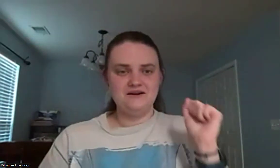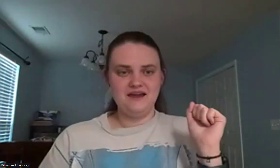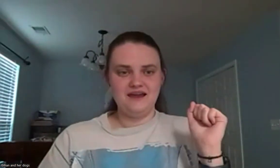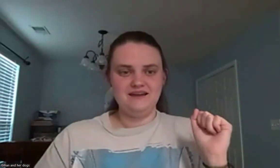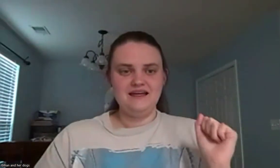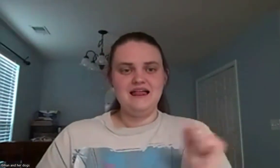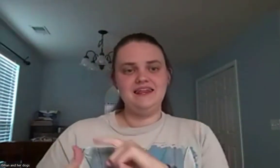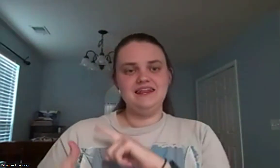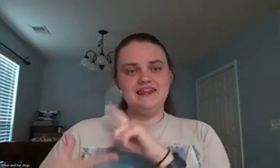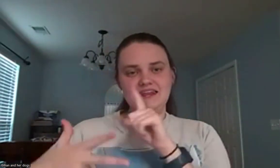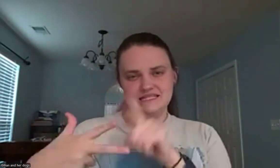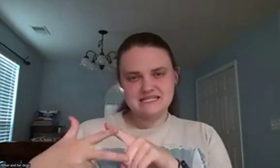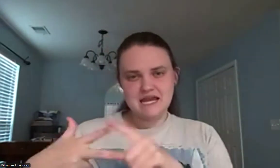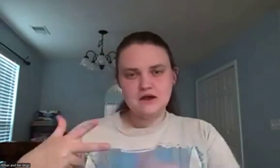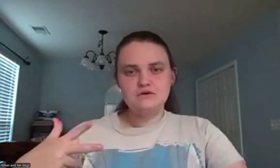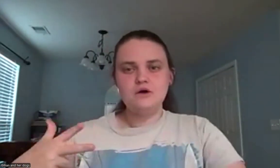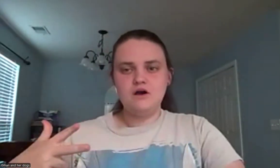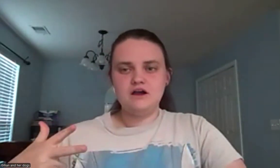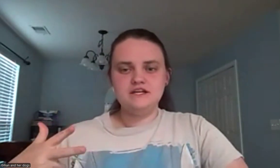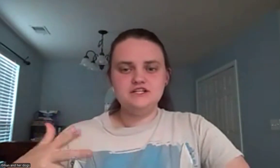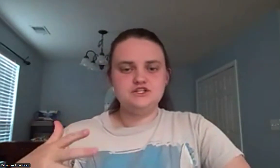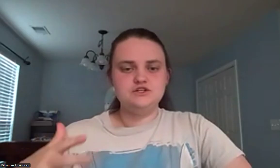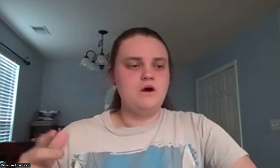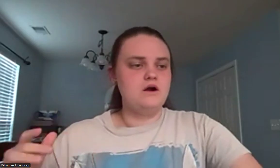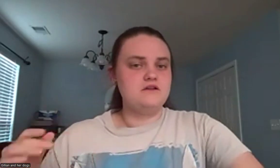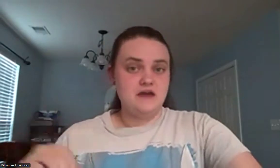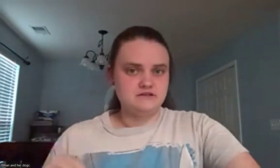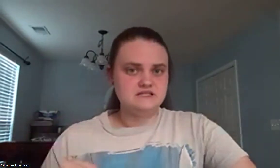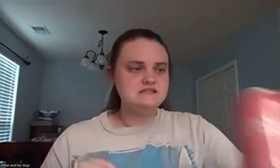Okay. Let's now go on to our thousands.